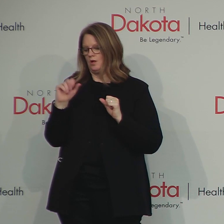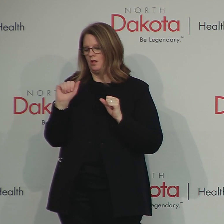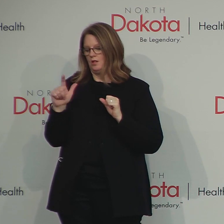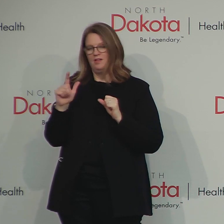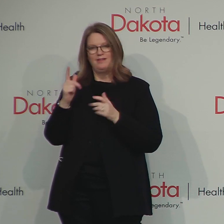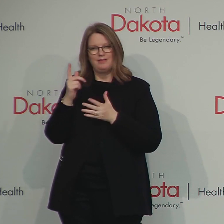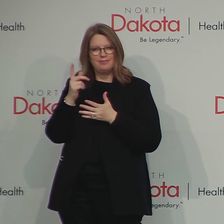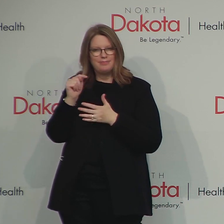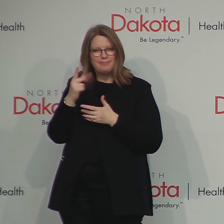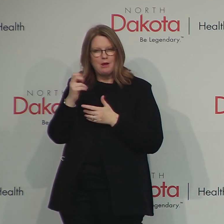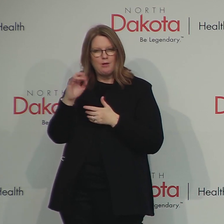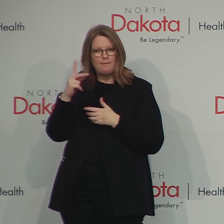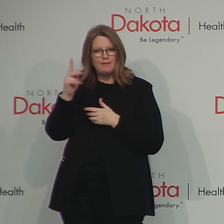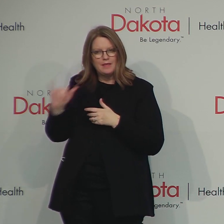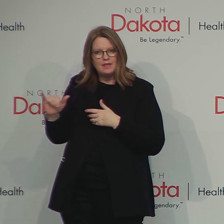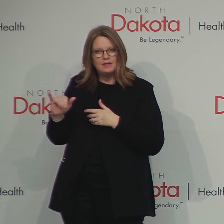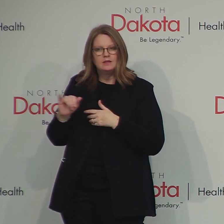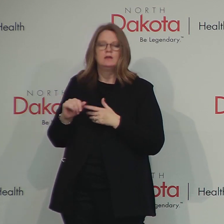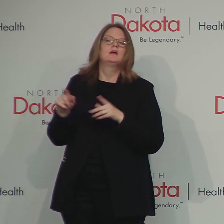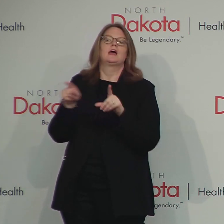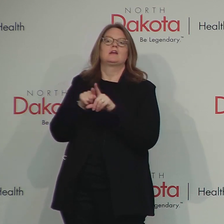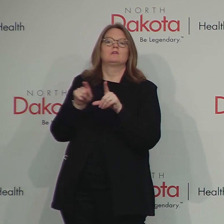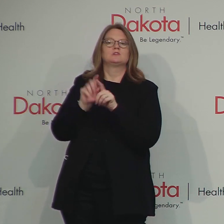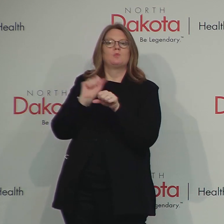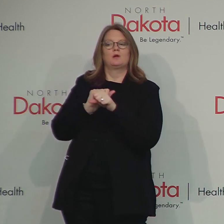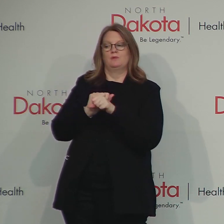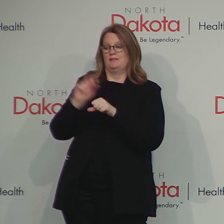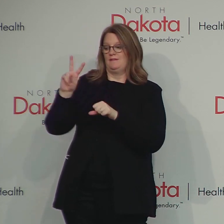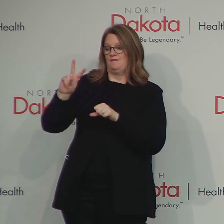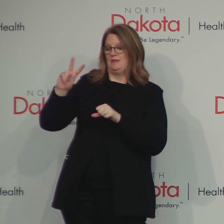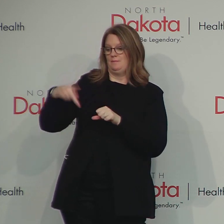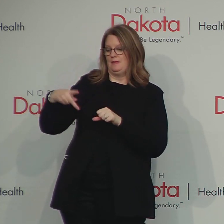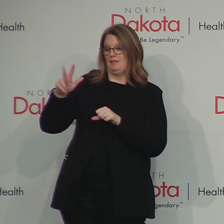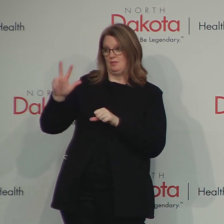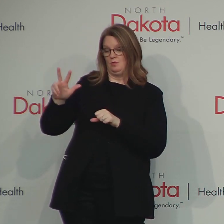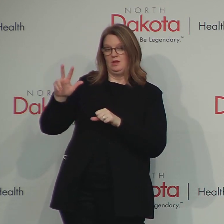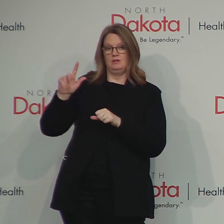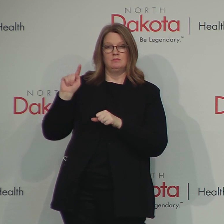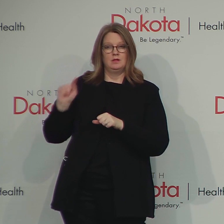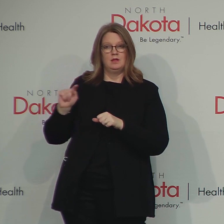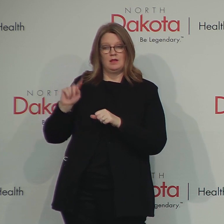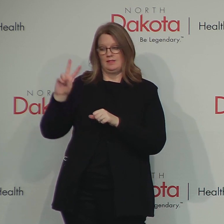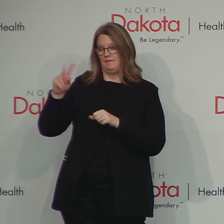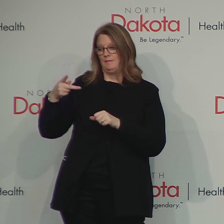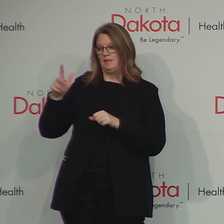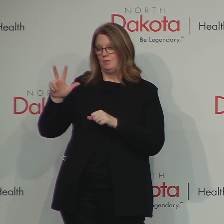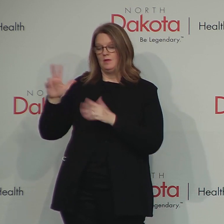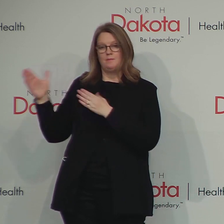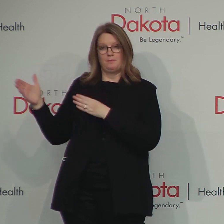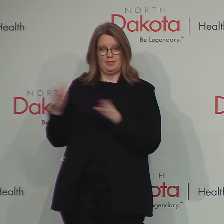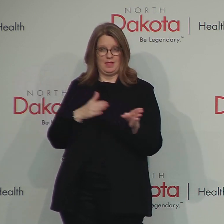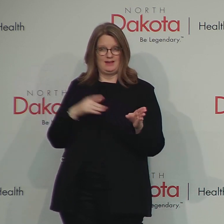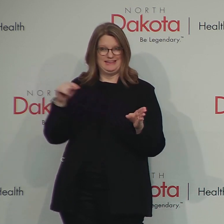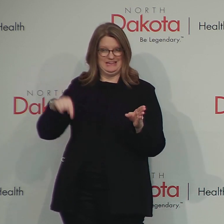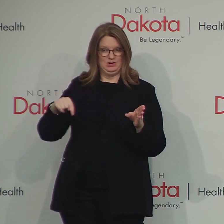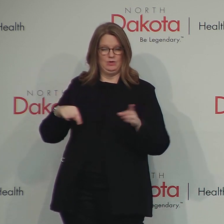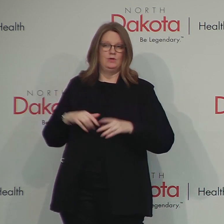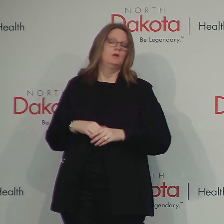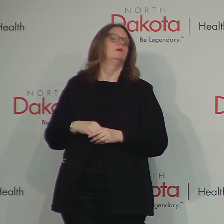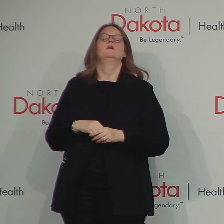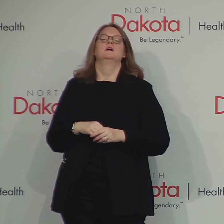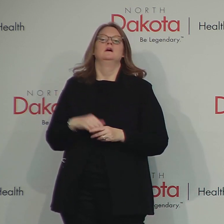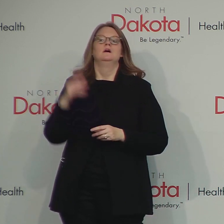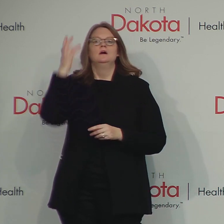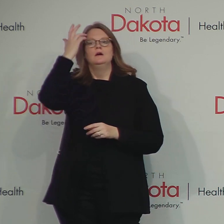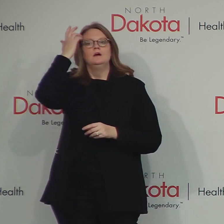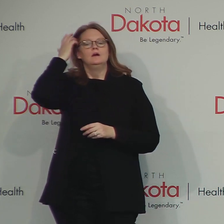Vulnerable Population Protection Team and the Vulnerable Population Protection Plan here at the state of North Dakota. When